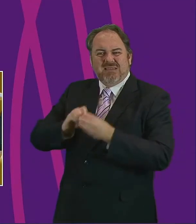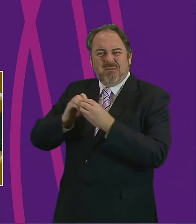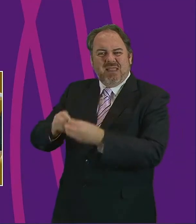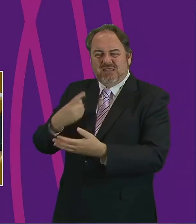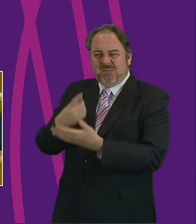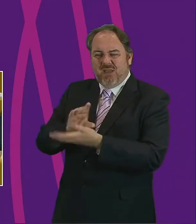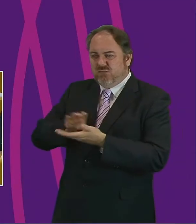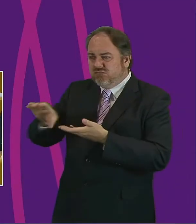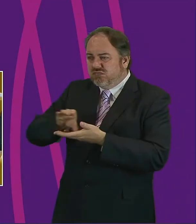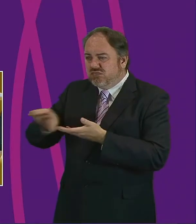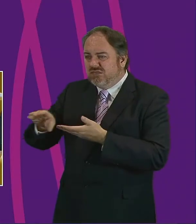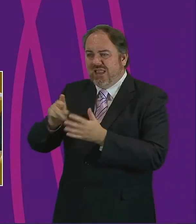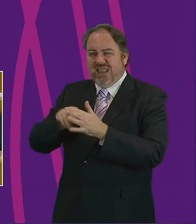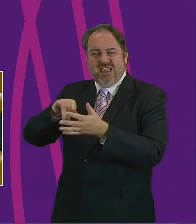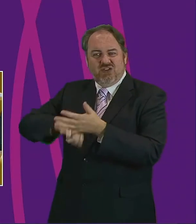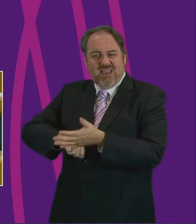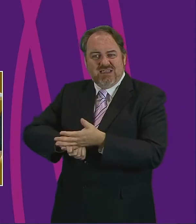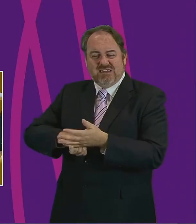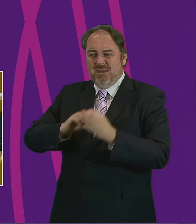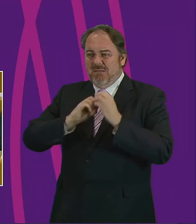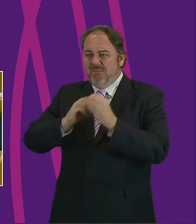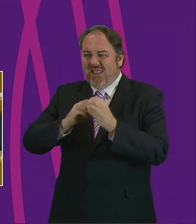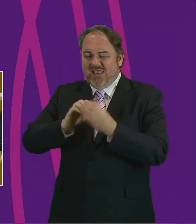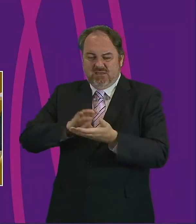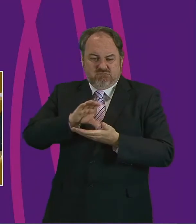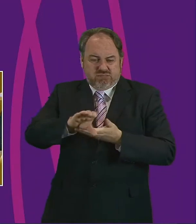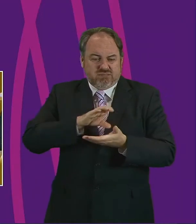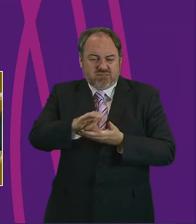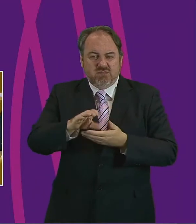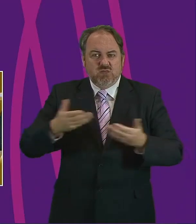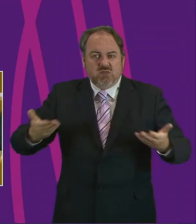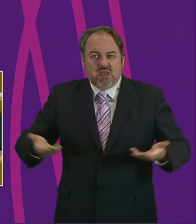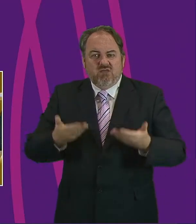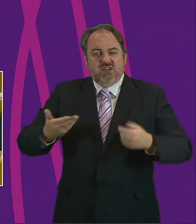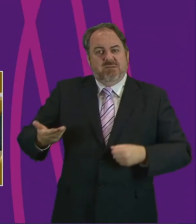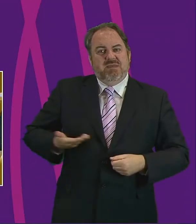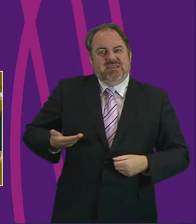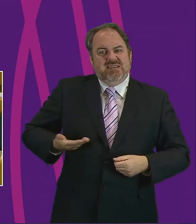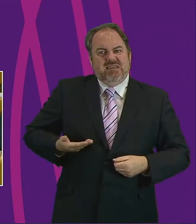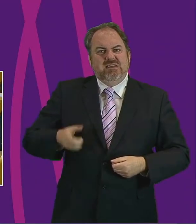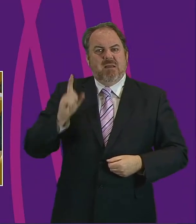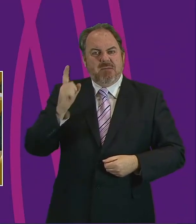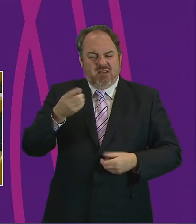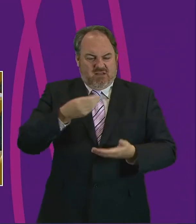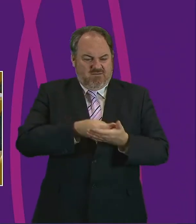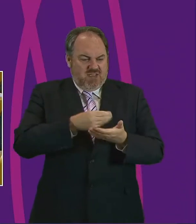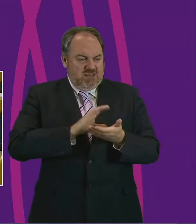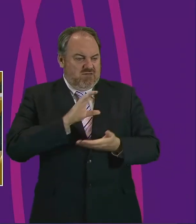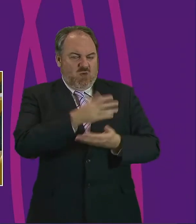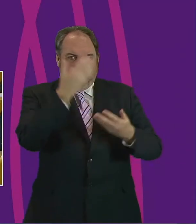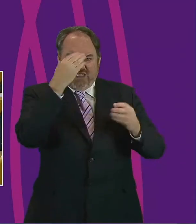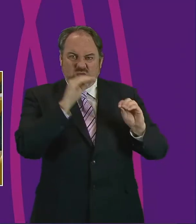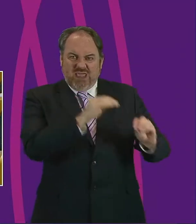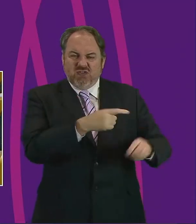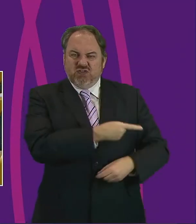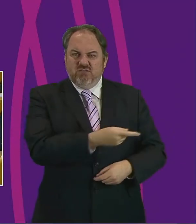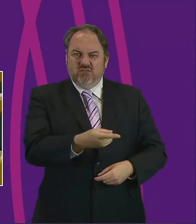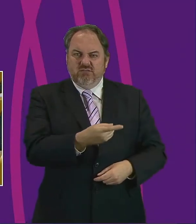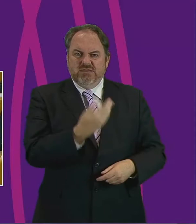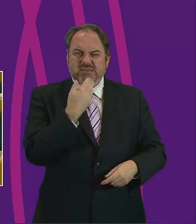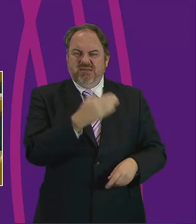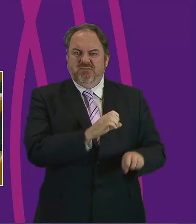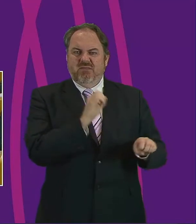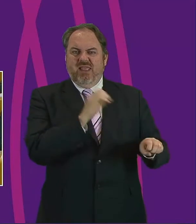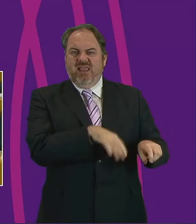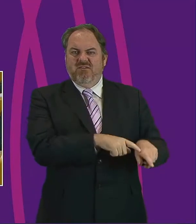into businesses to keep them alive. But on education, our children and their parents are being left behind. Why does the